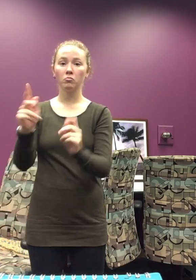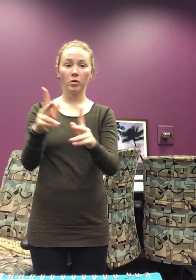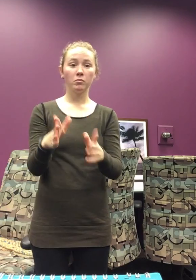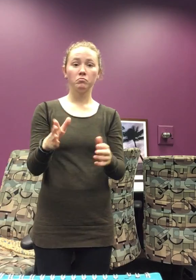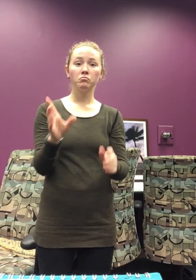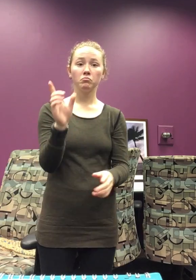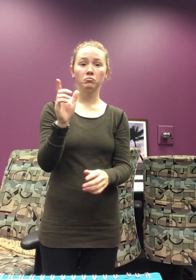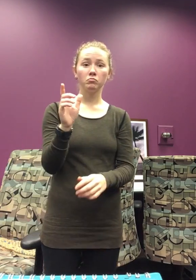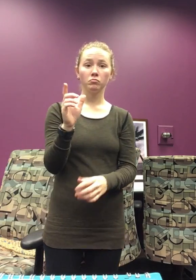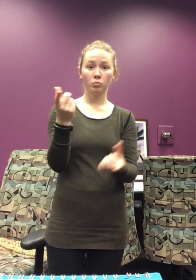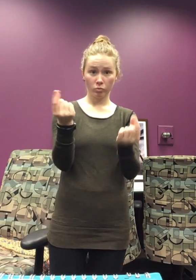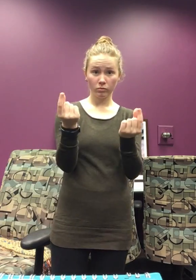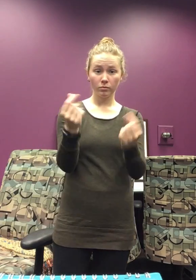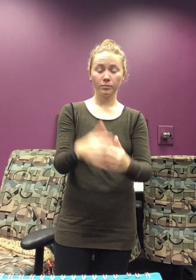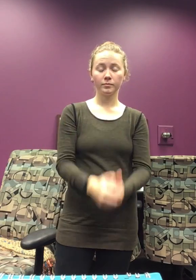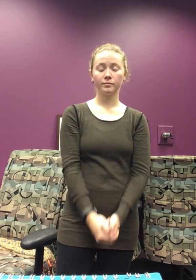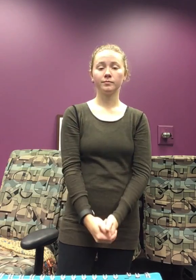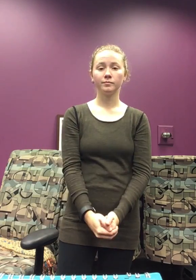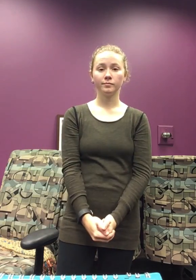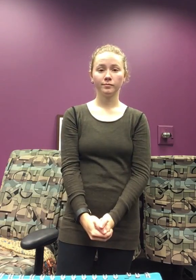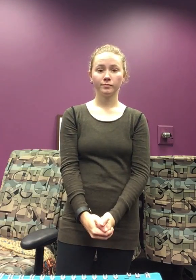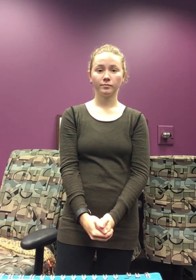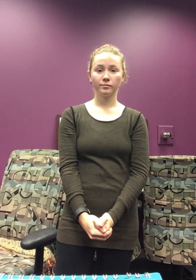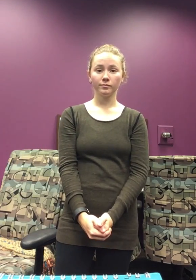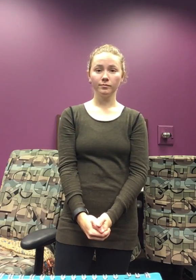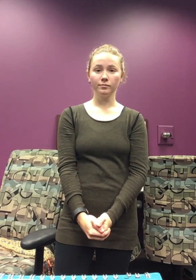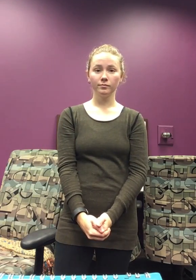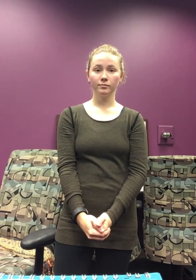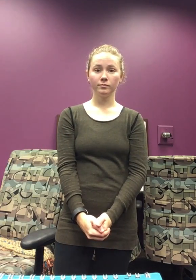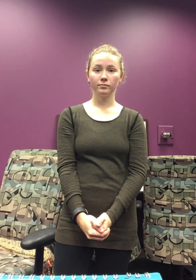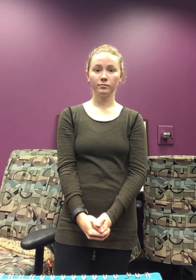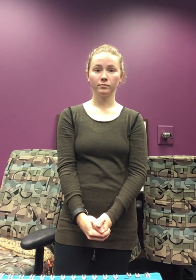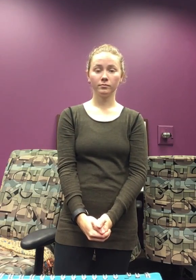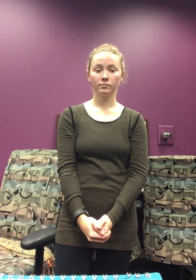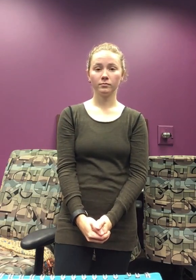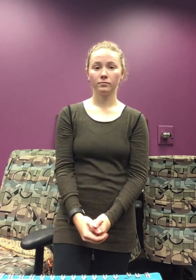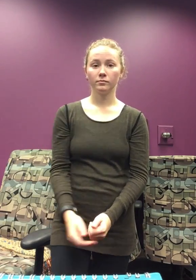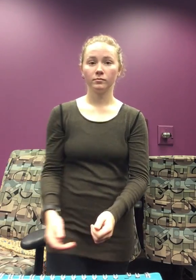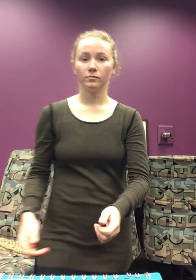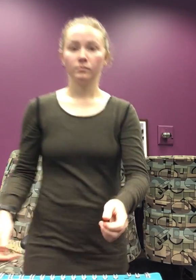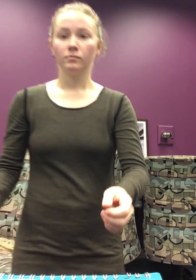Okay, guys, good job.